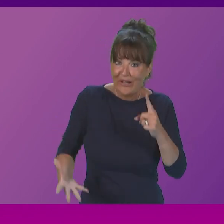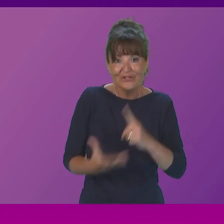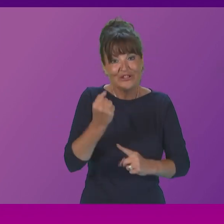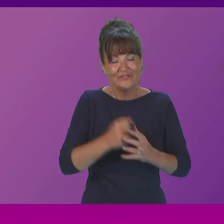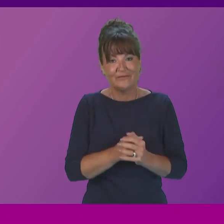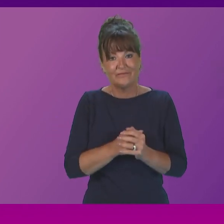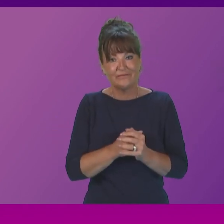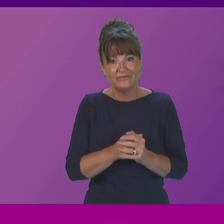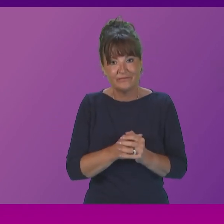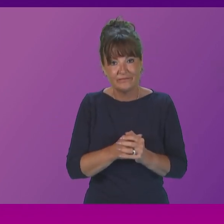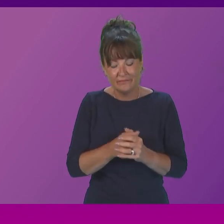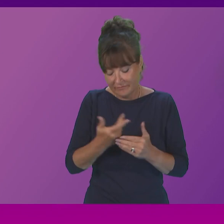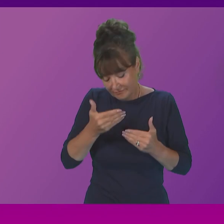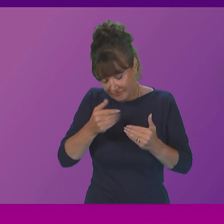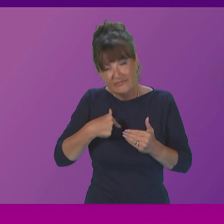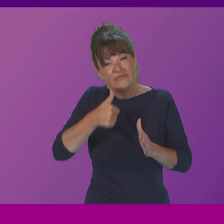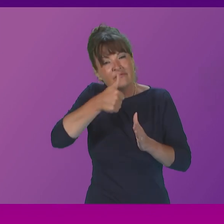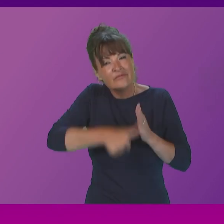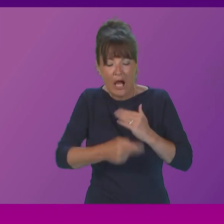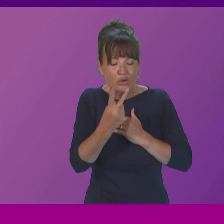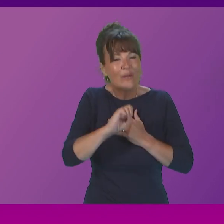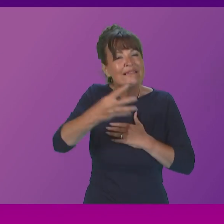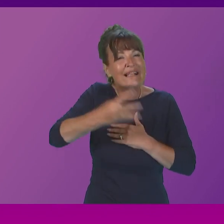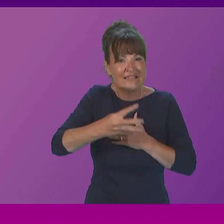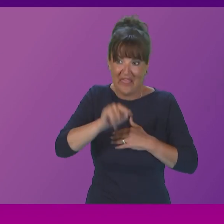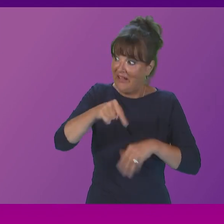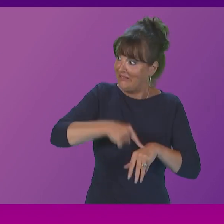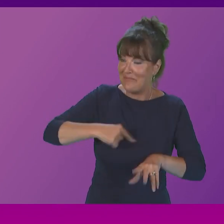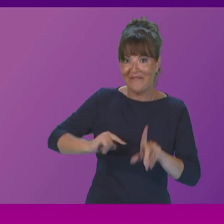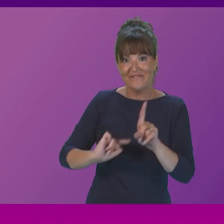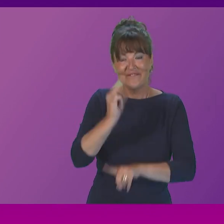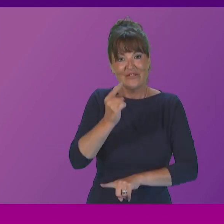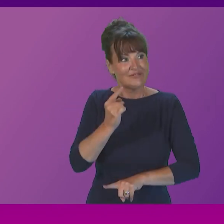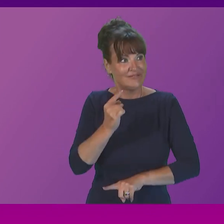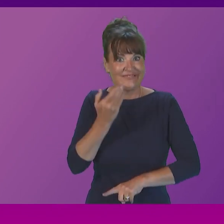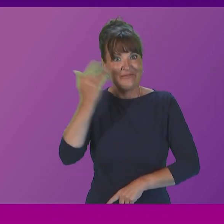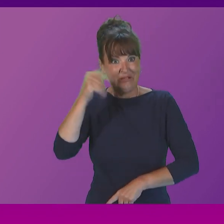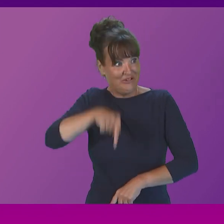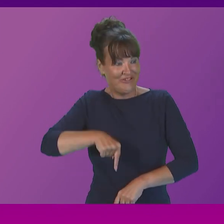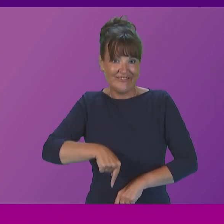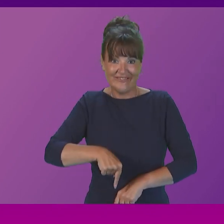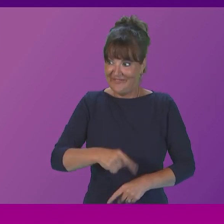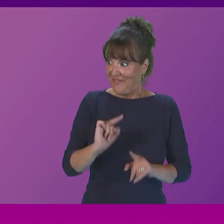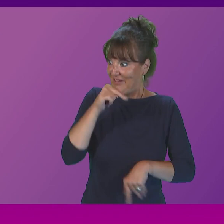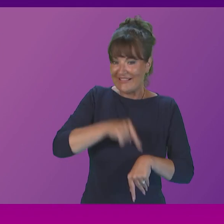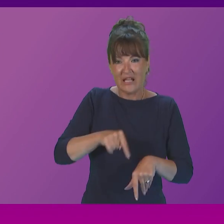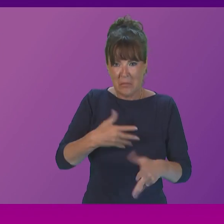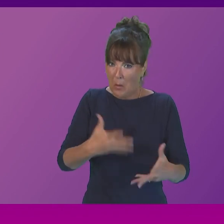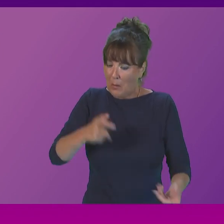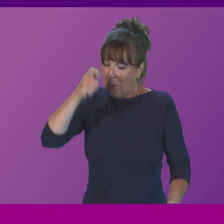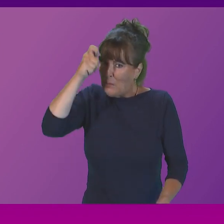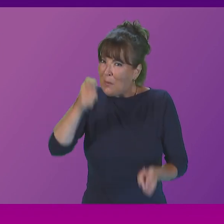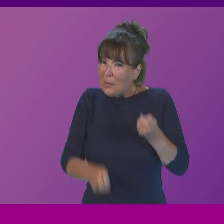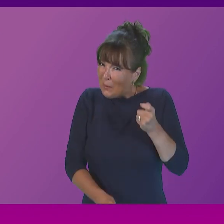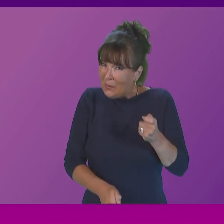Since 2019, when I gave this speech at the first event of this kind, a lot has changed. That's a